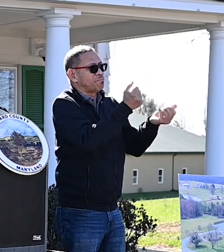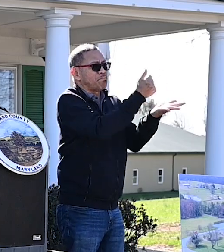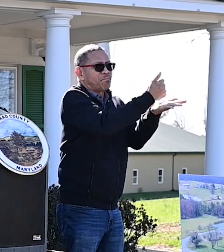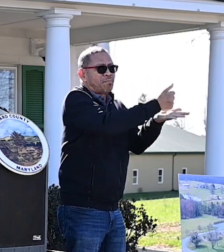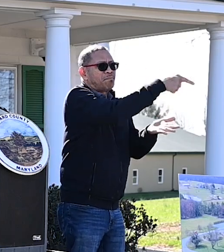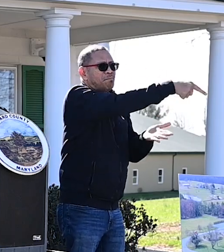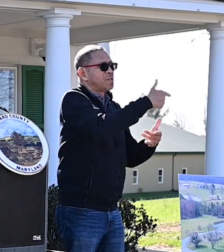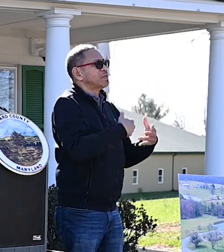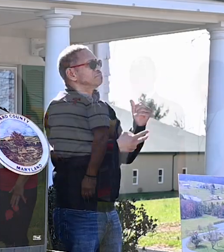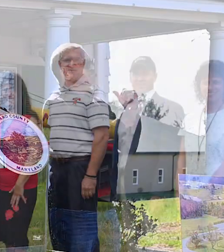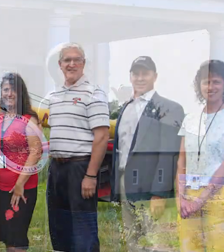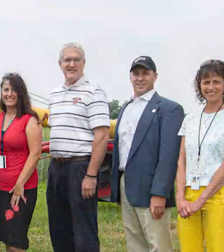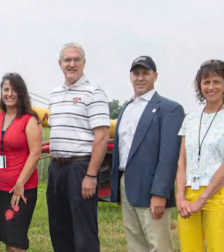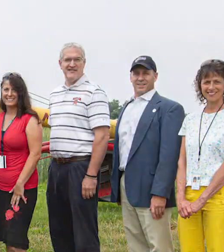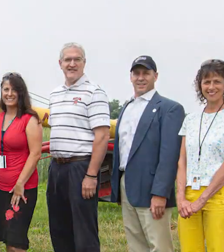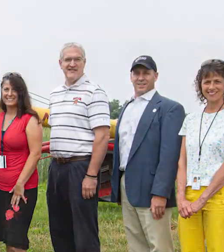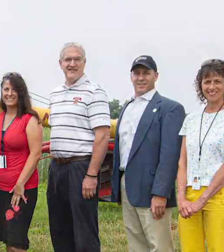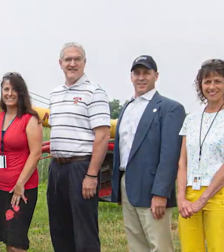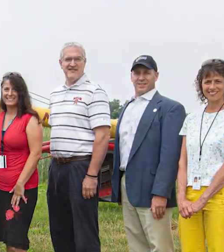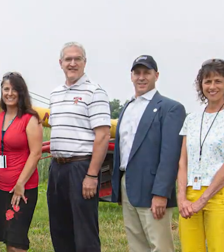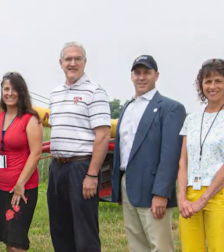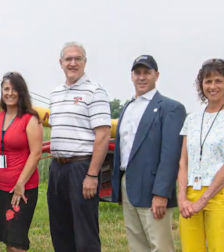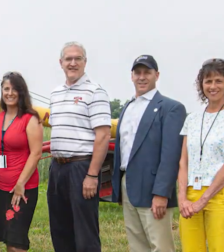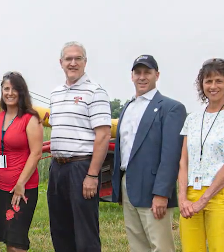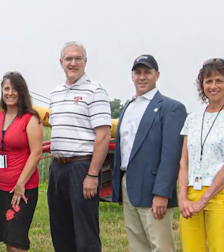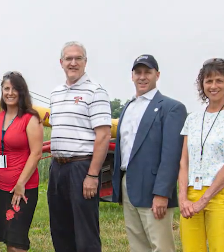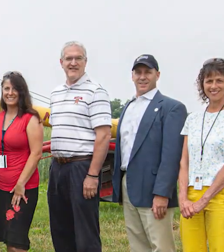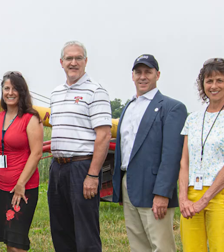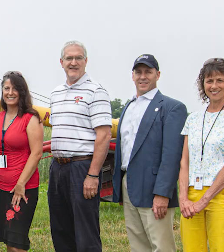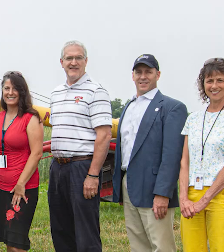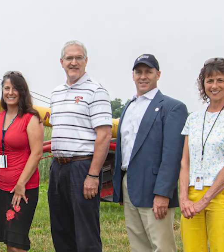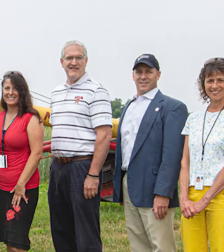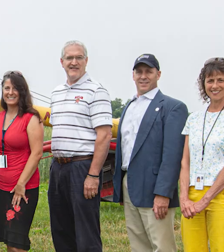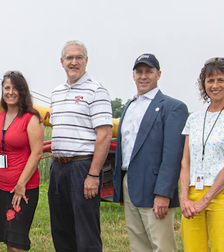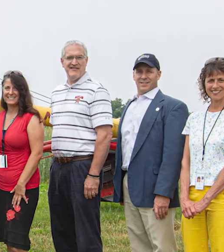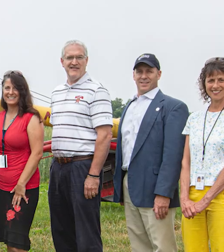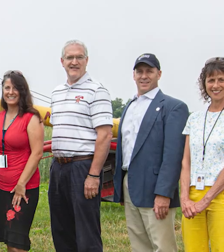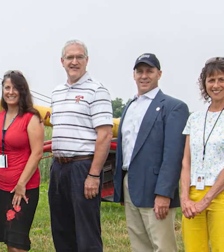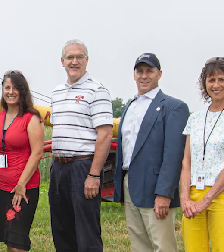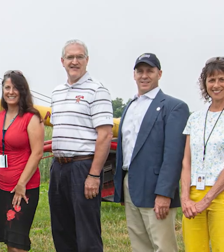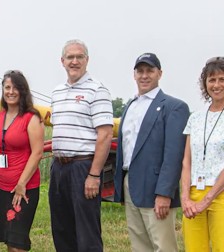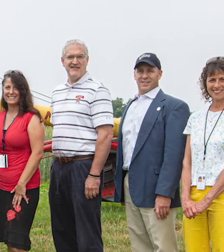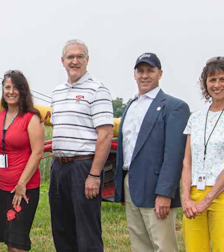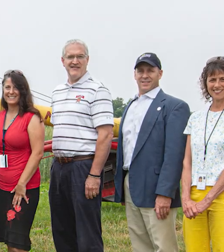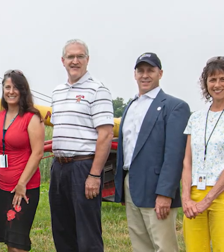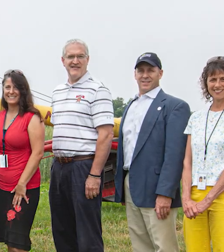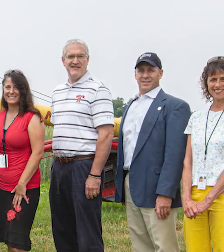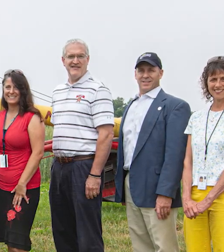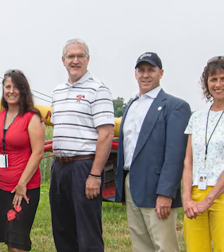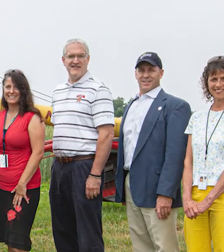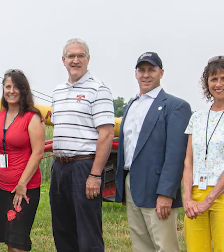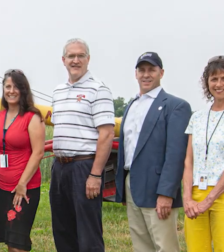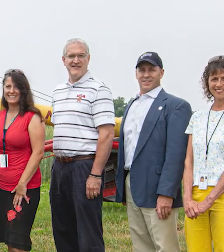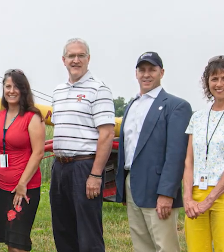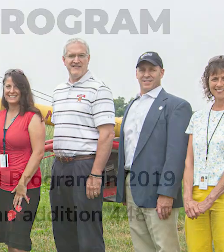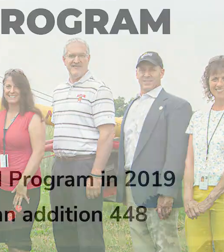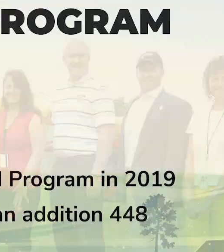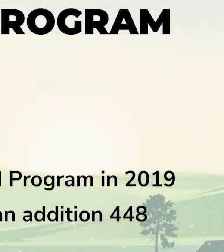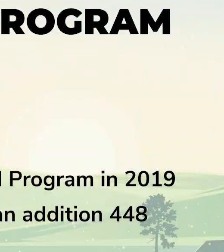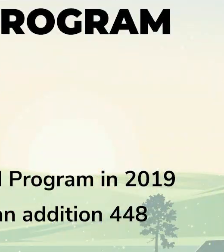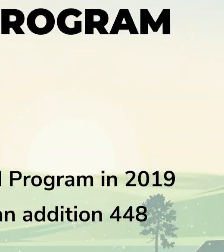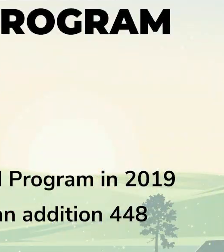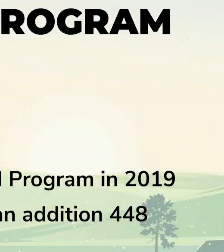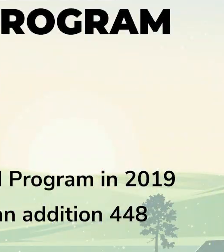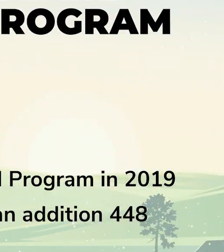our farms. Since reopening this program in 2019, we have invested more than $15 million